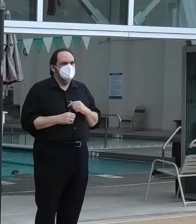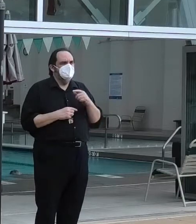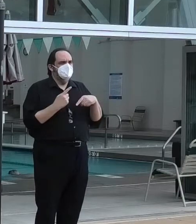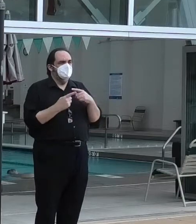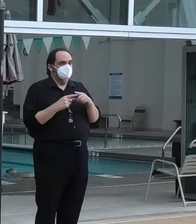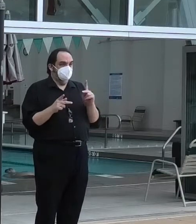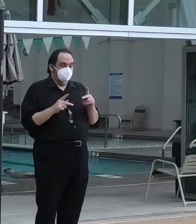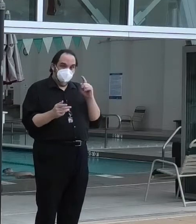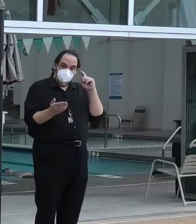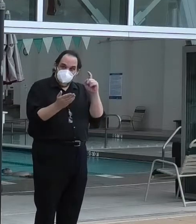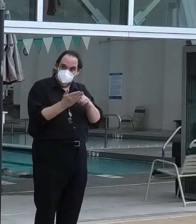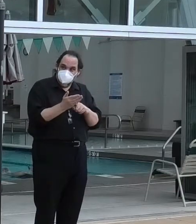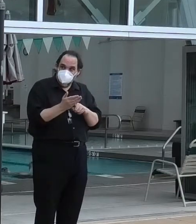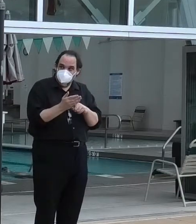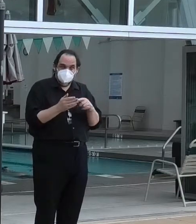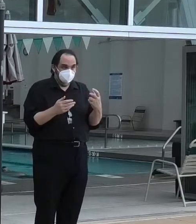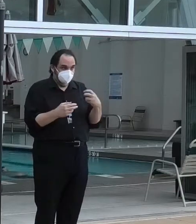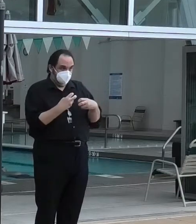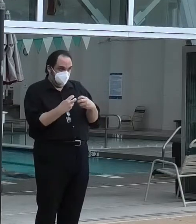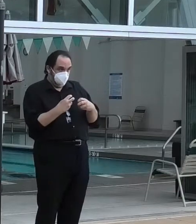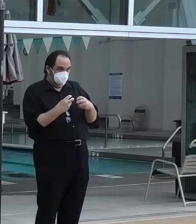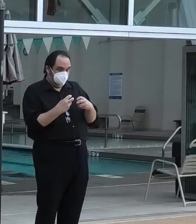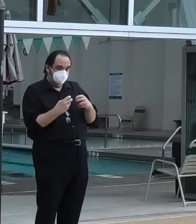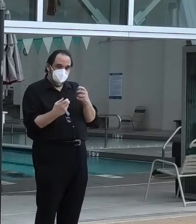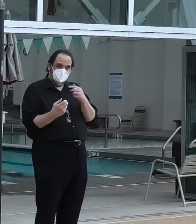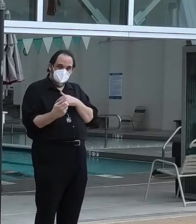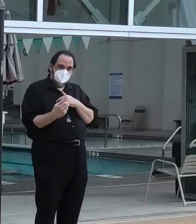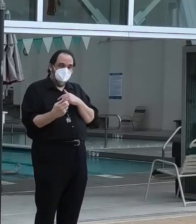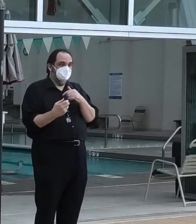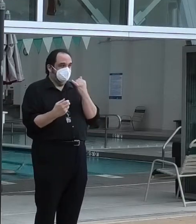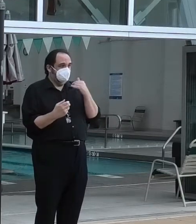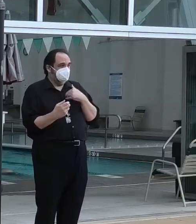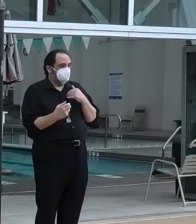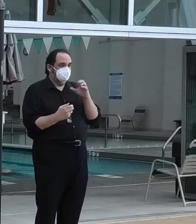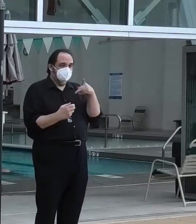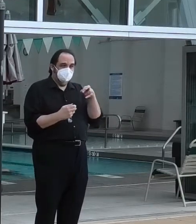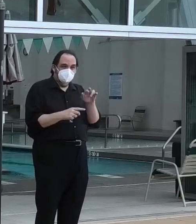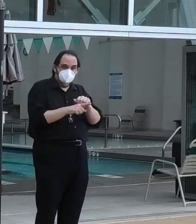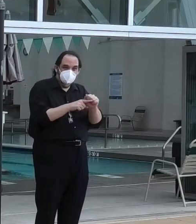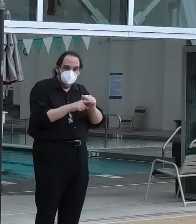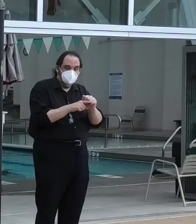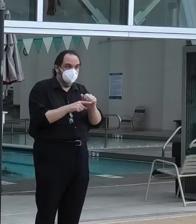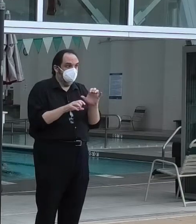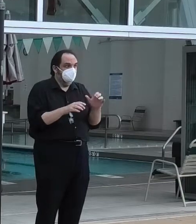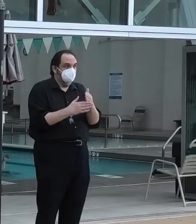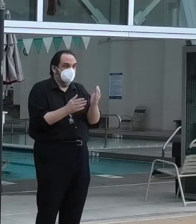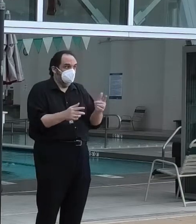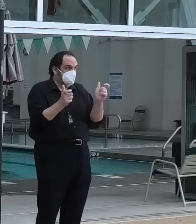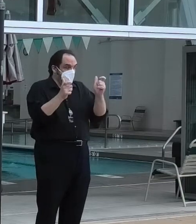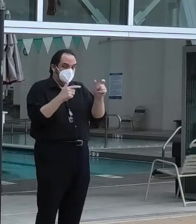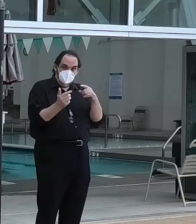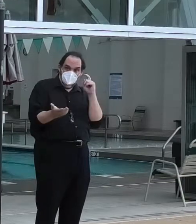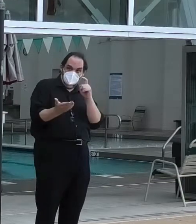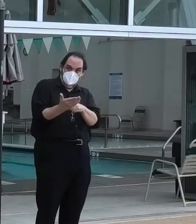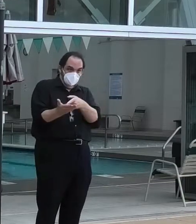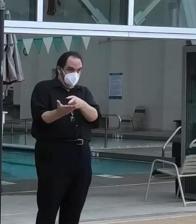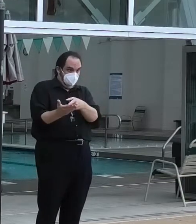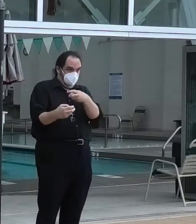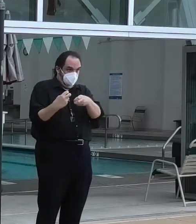people recognize an issue, have a level of first aid or CPR training, and do something when they recognize that